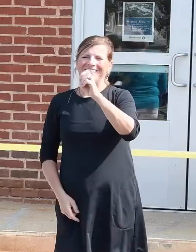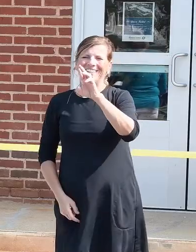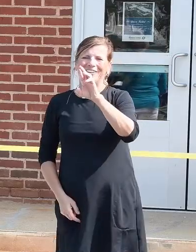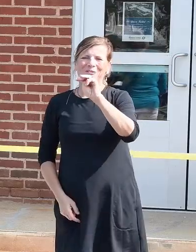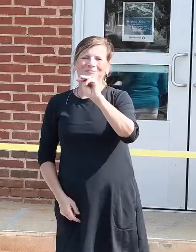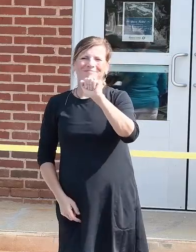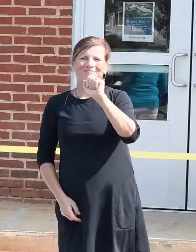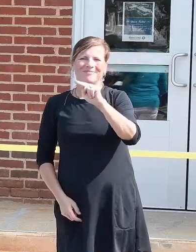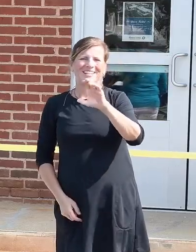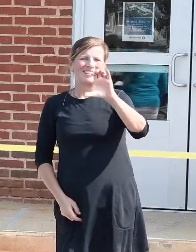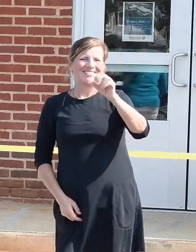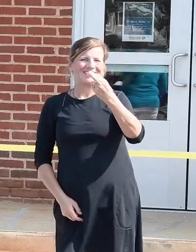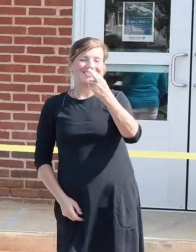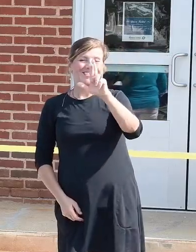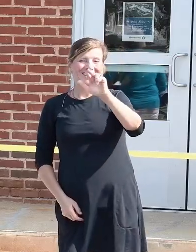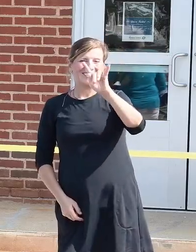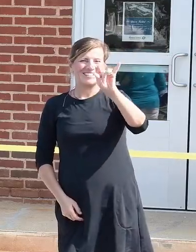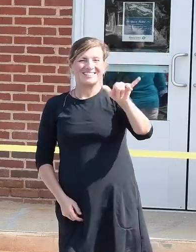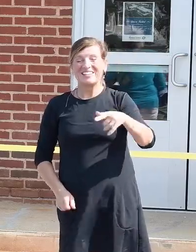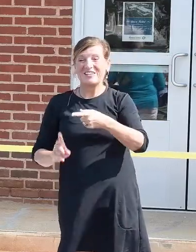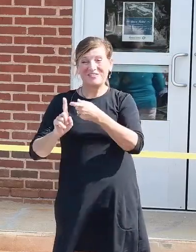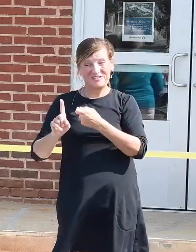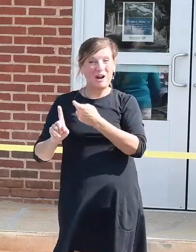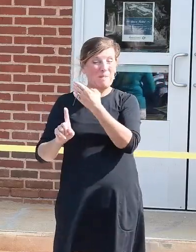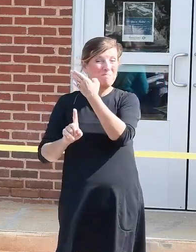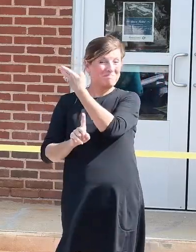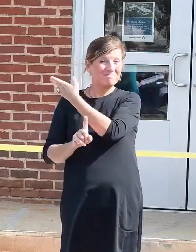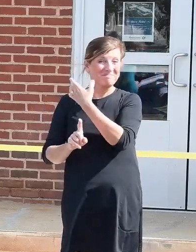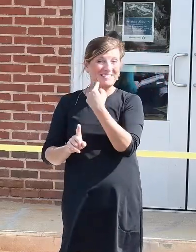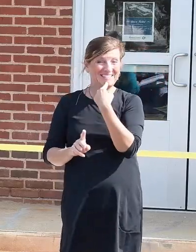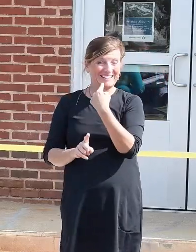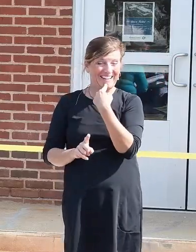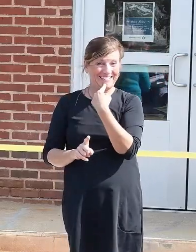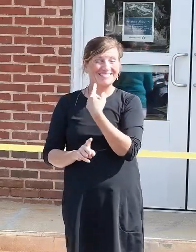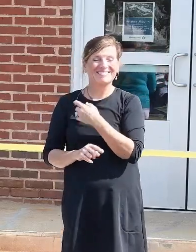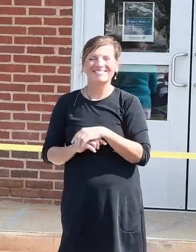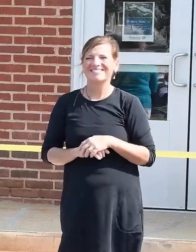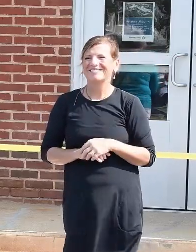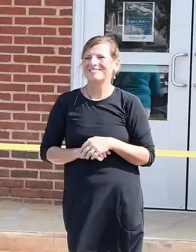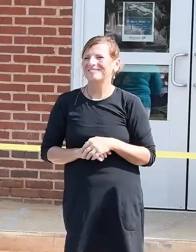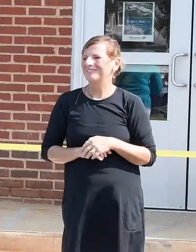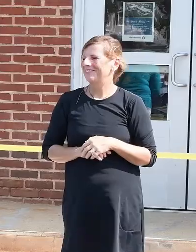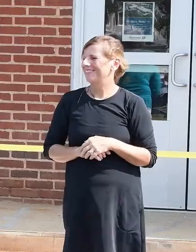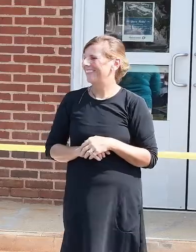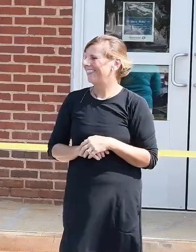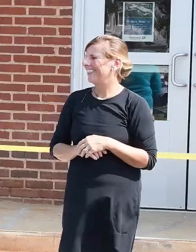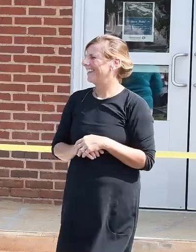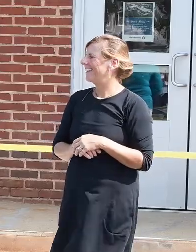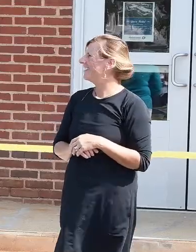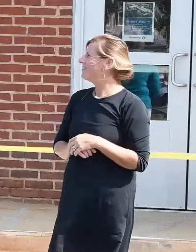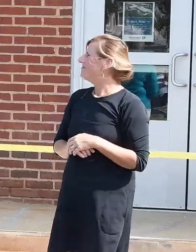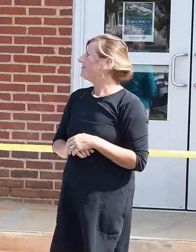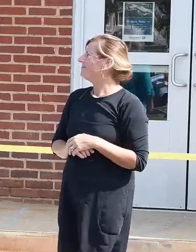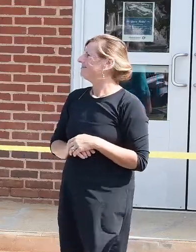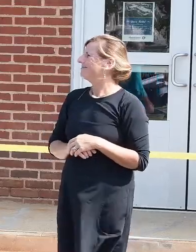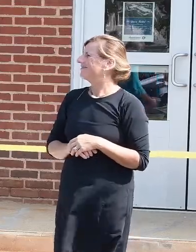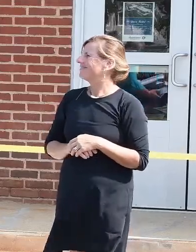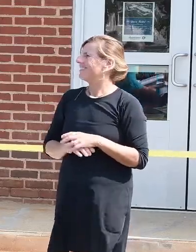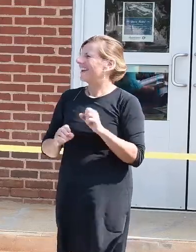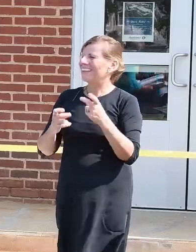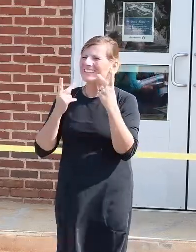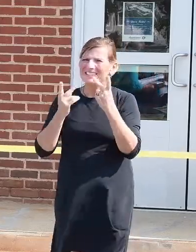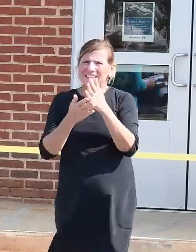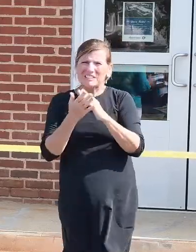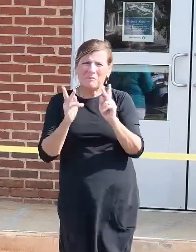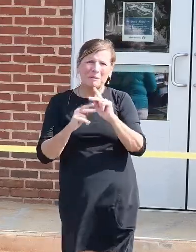I just want you all to know this came directly from him, okay? So I can see there are